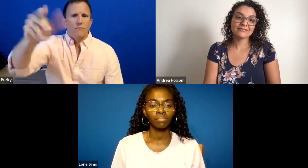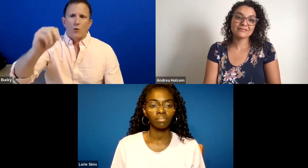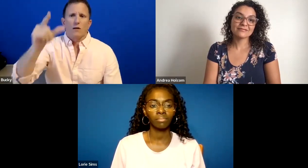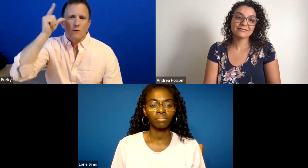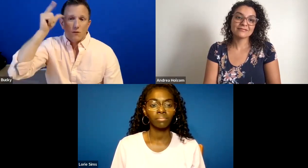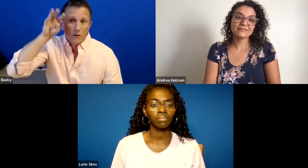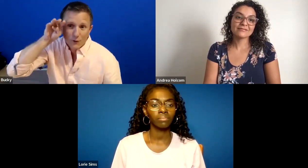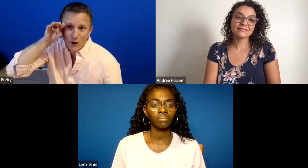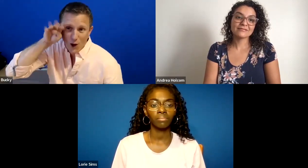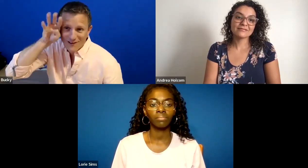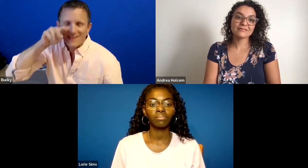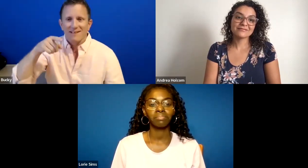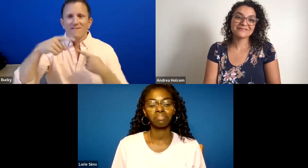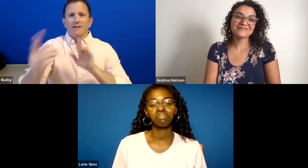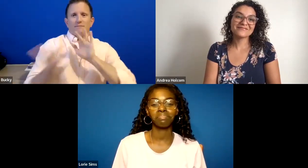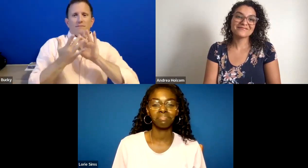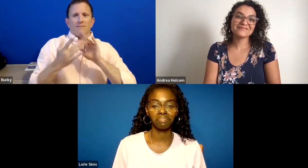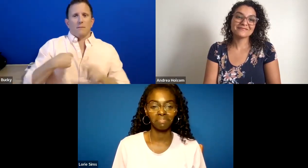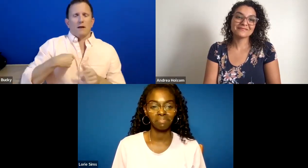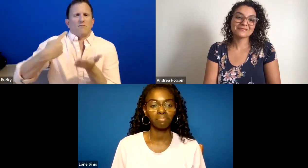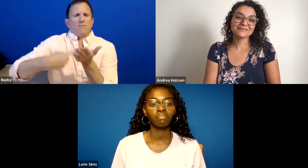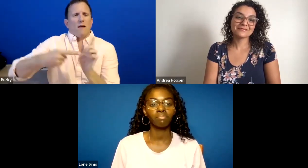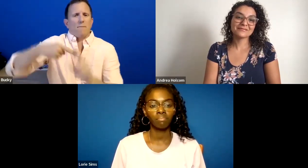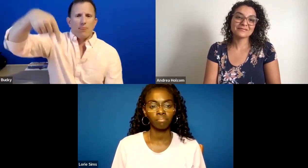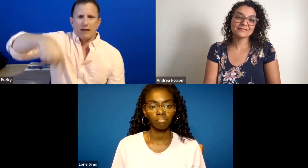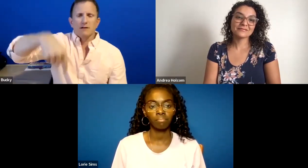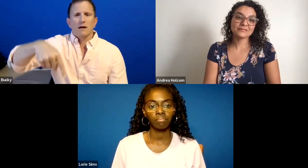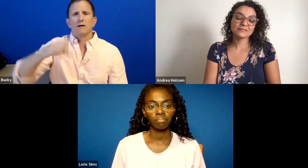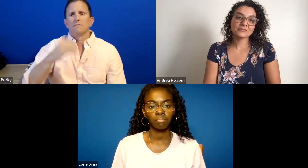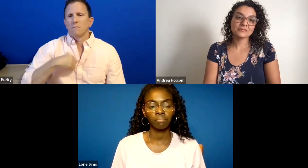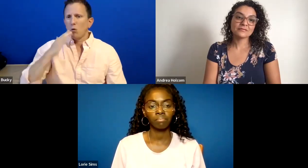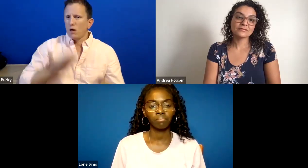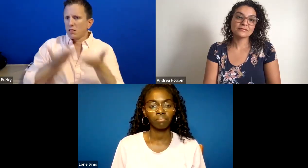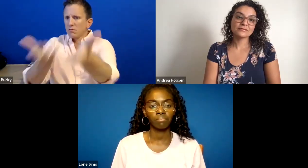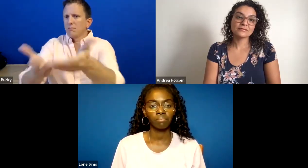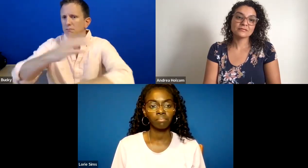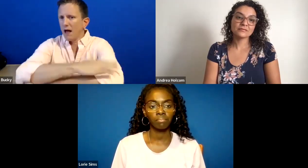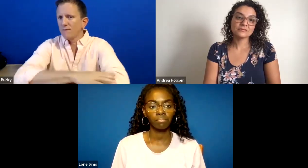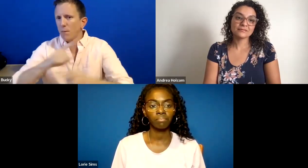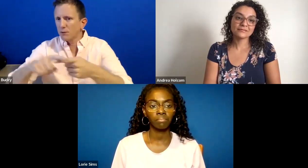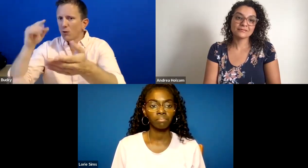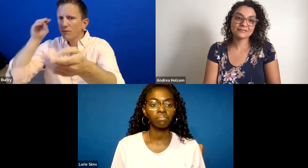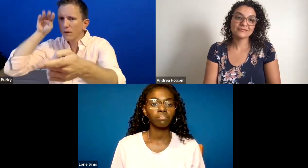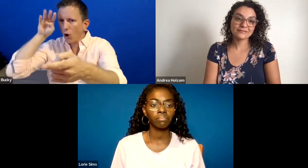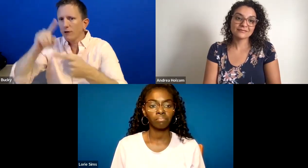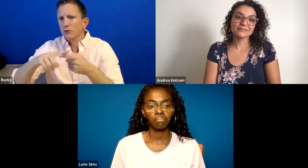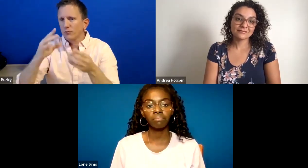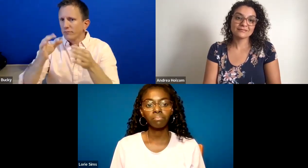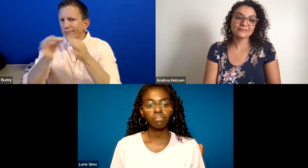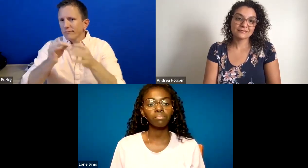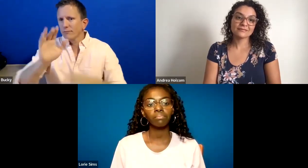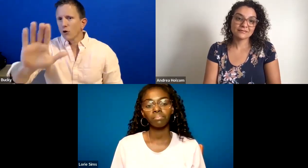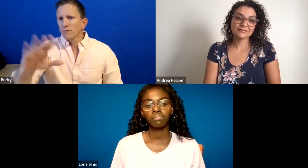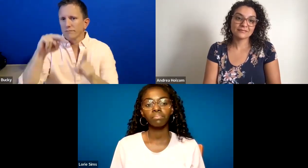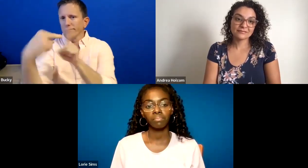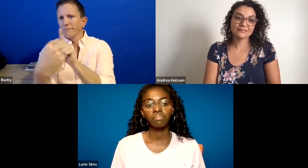service, and we put it out there. It wasn't until Lorie reached out to me sometime in the future, at a later time,